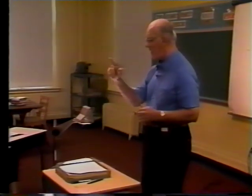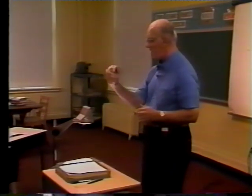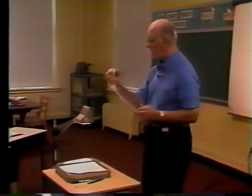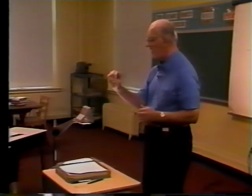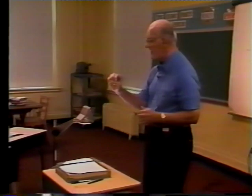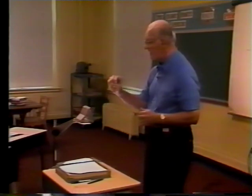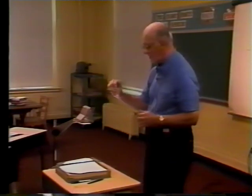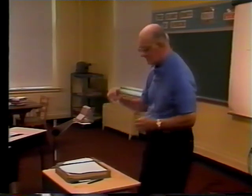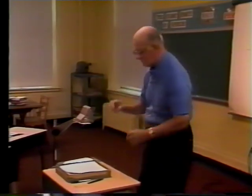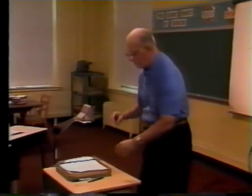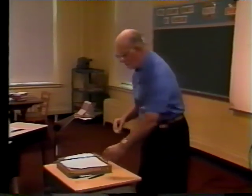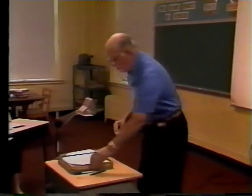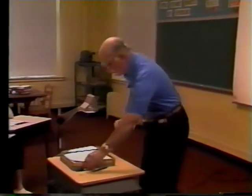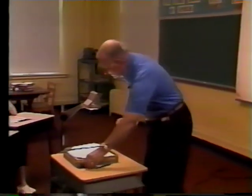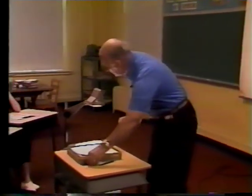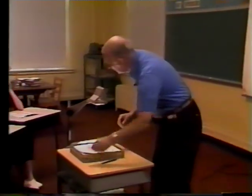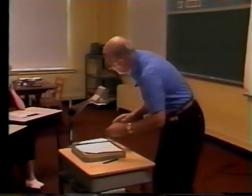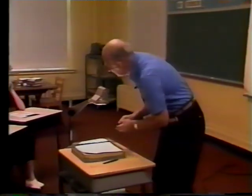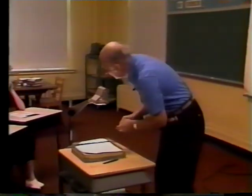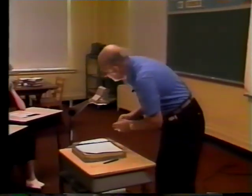invincible, invincible.